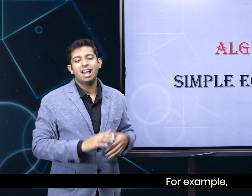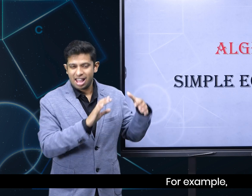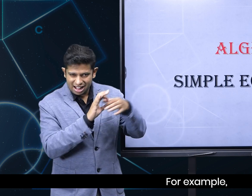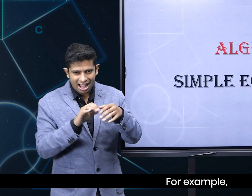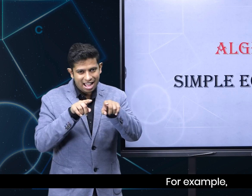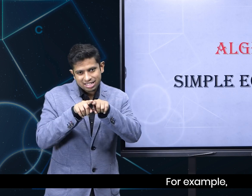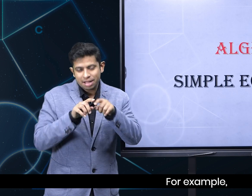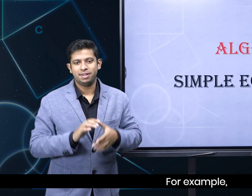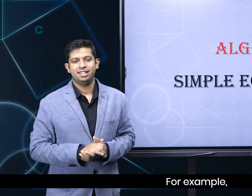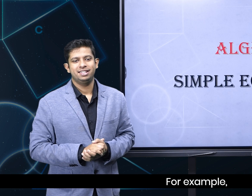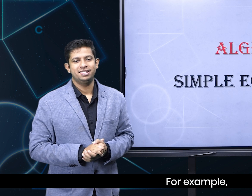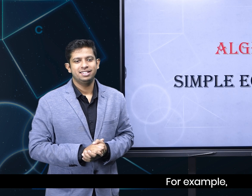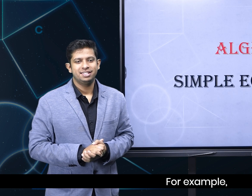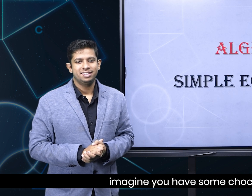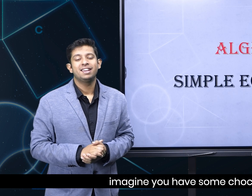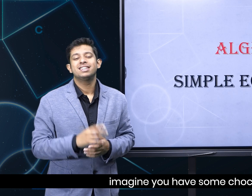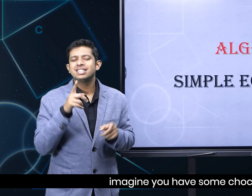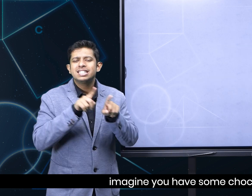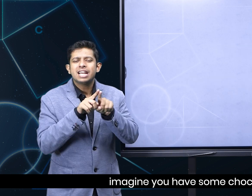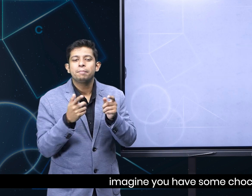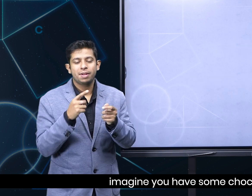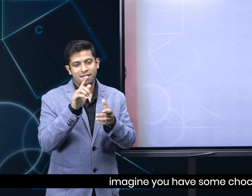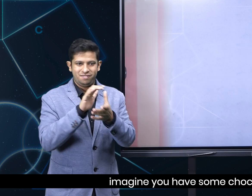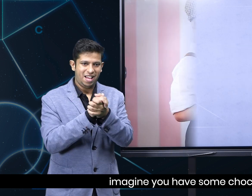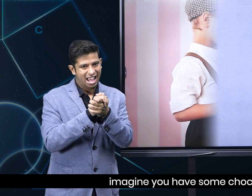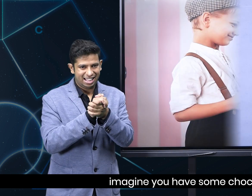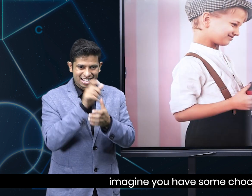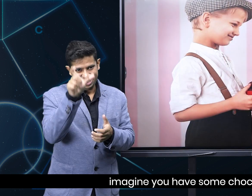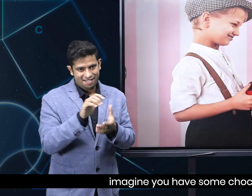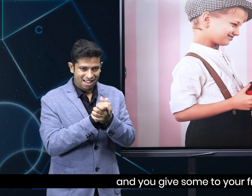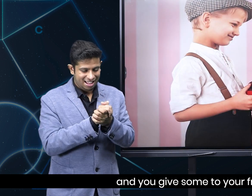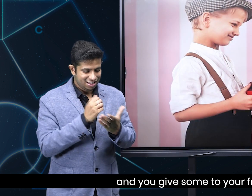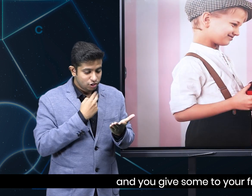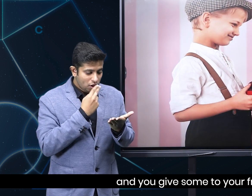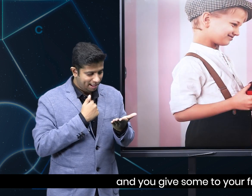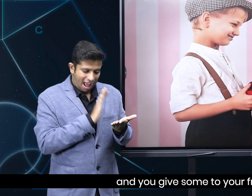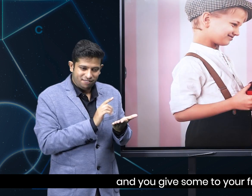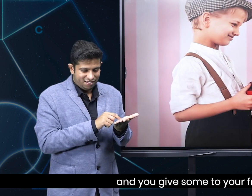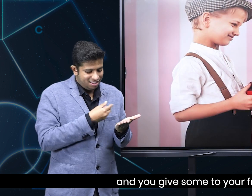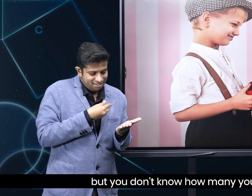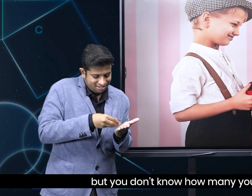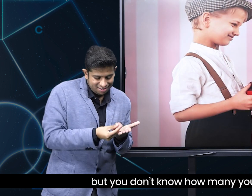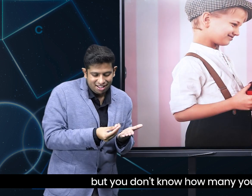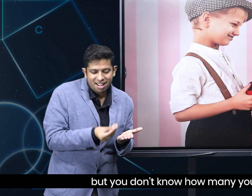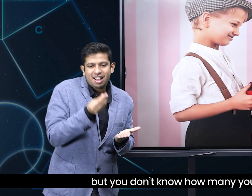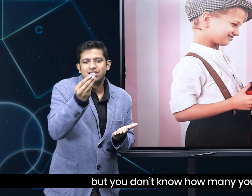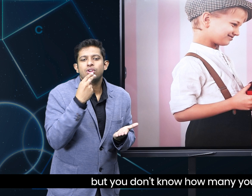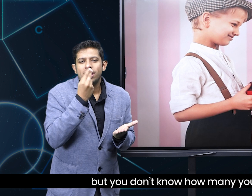For example, imagine you have some chocolates and you give some to your friend, but you don't know how many you have